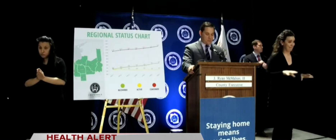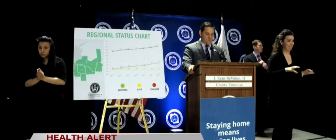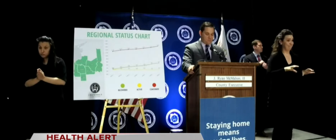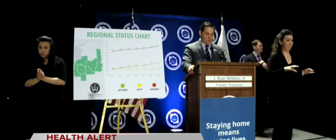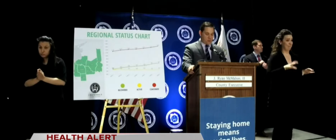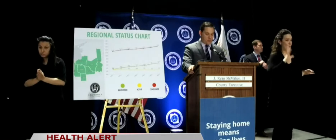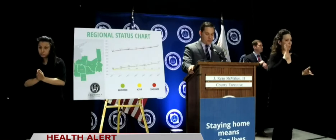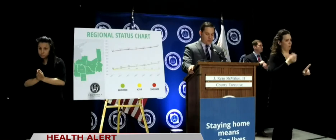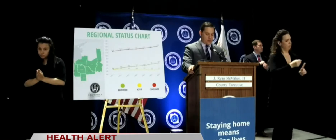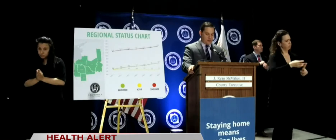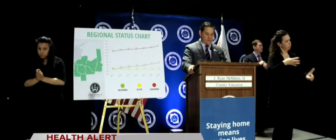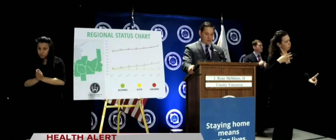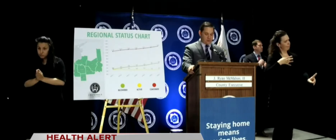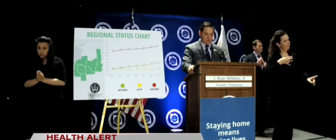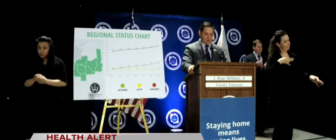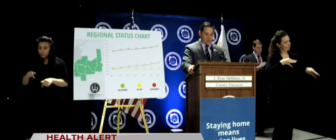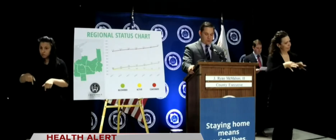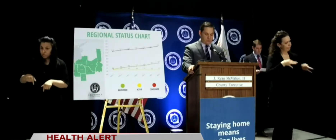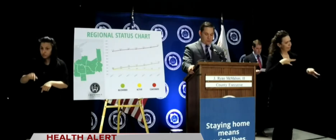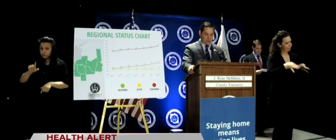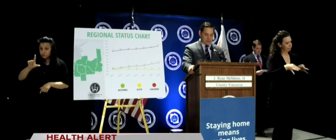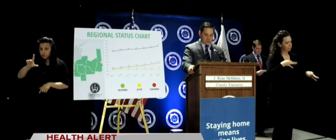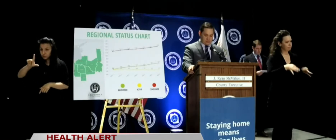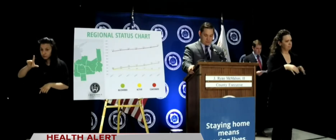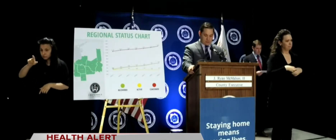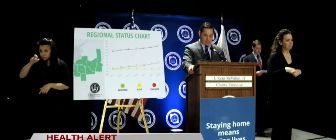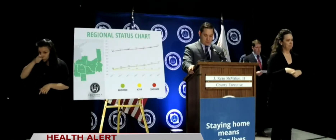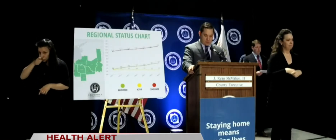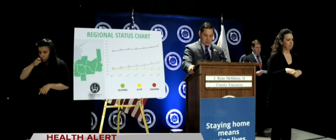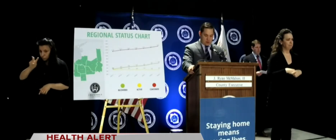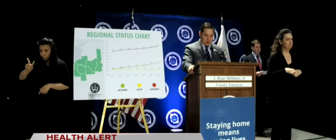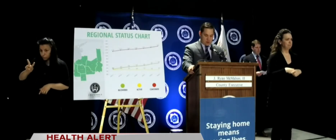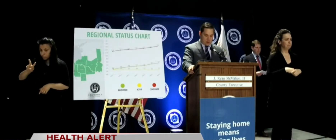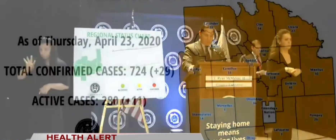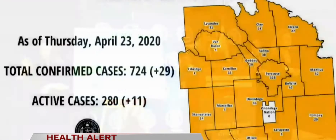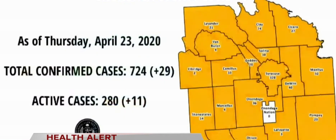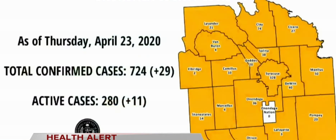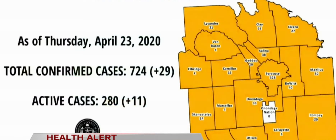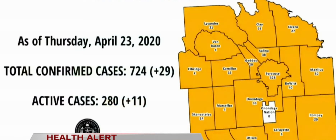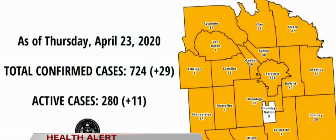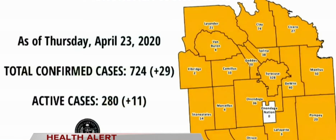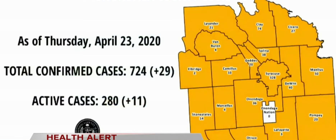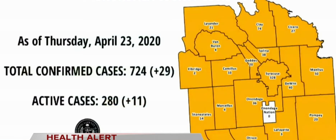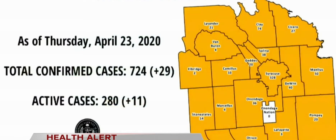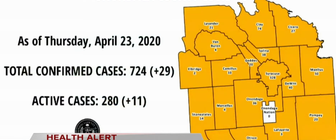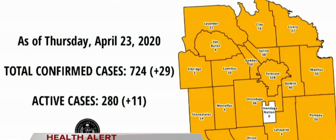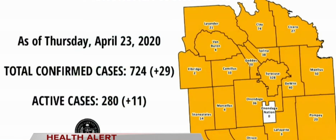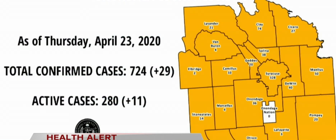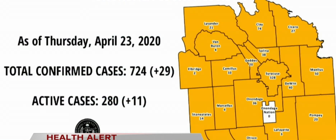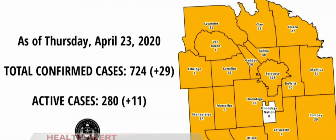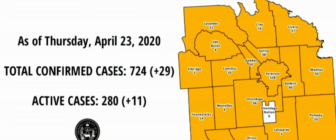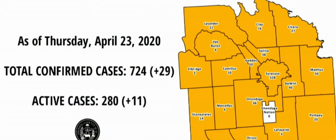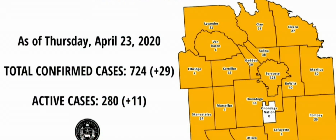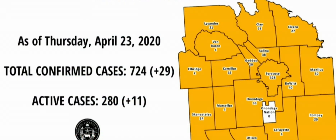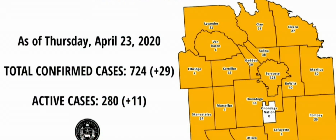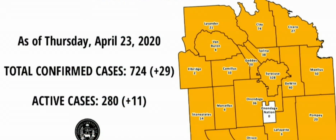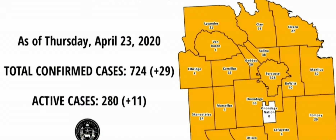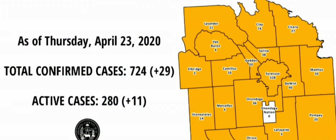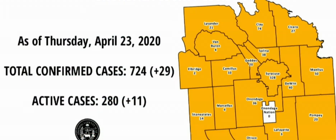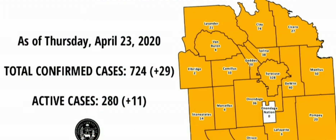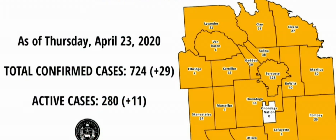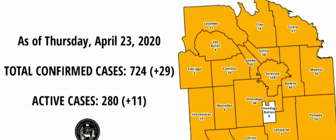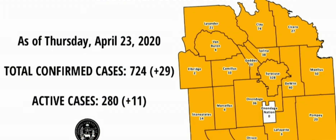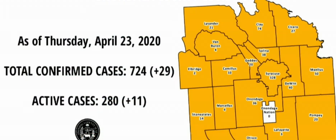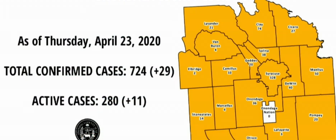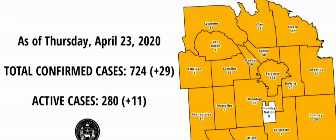data. We currently have 724 cases, up from 695 yesterday. This is 29 new